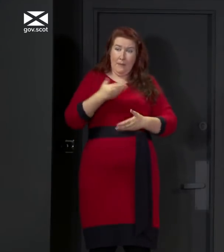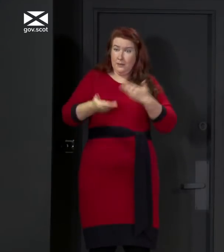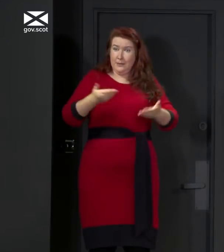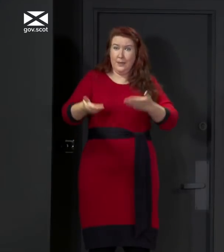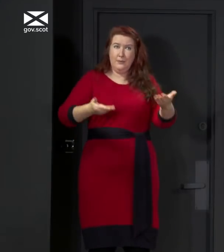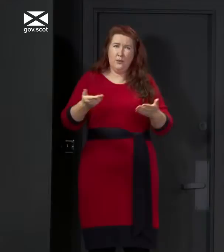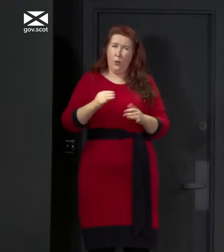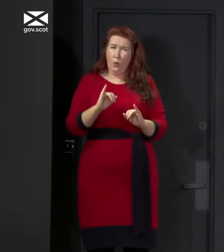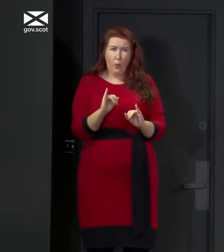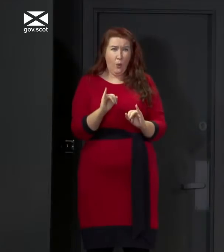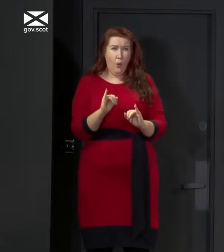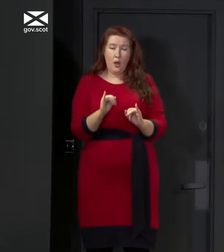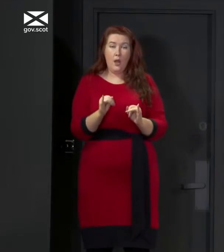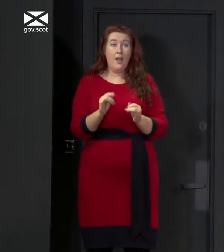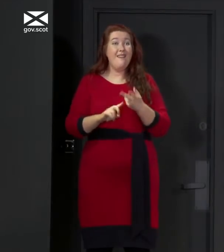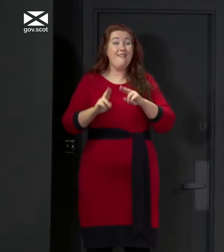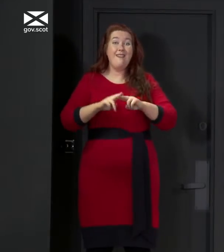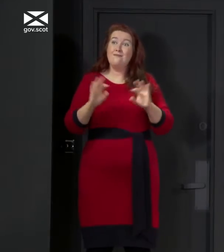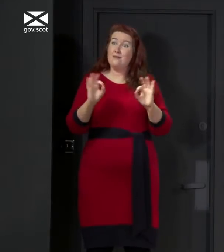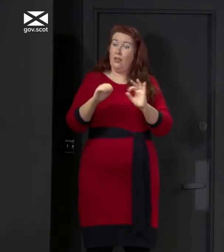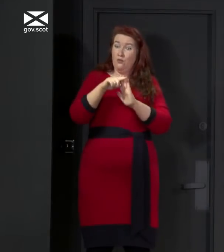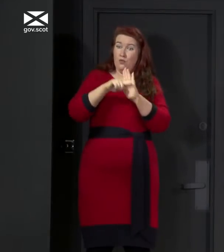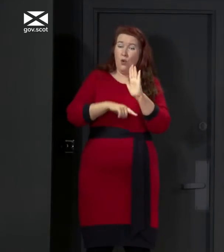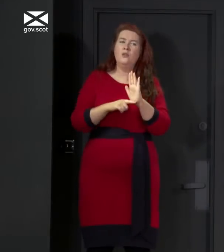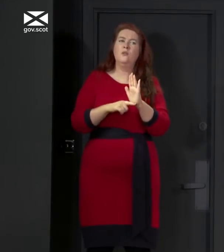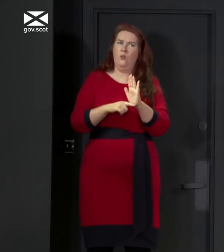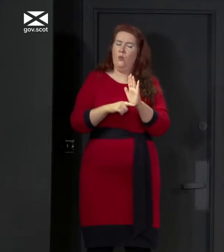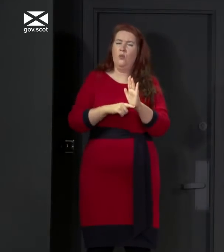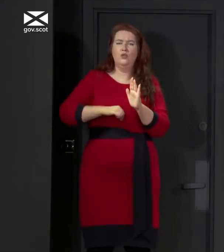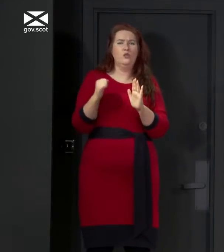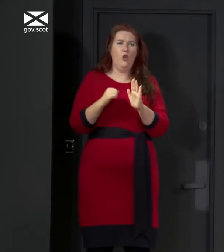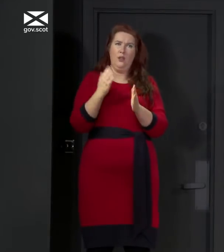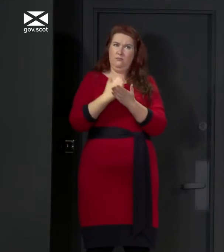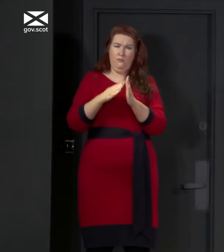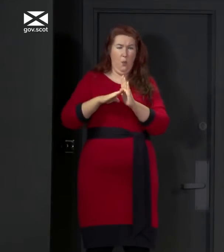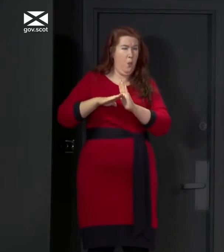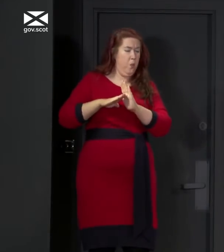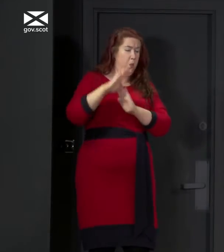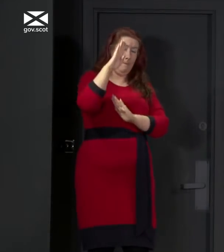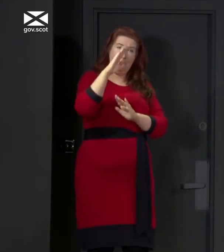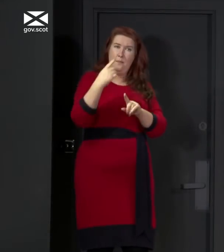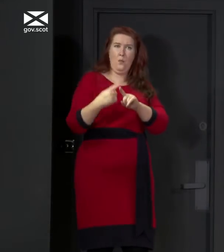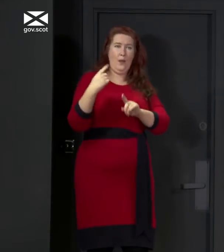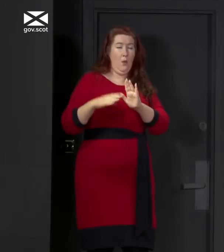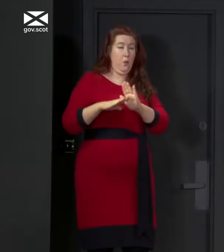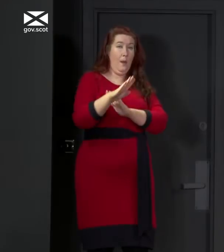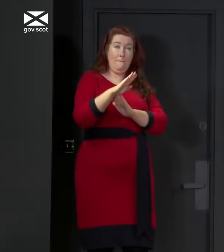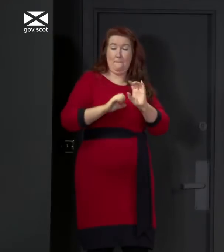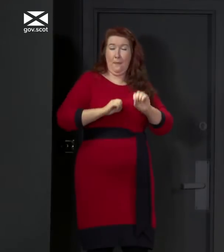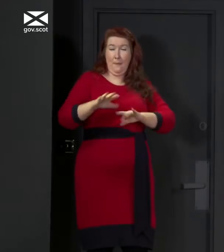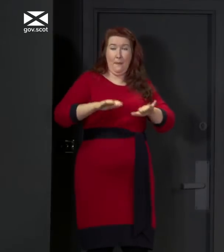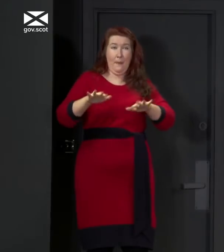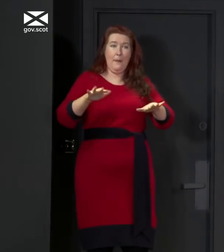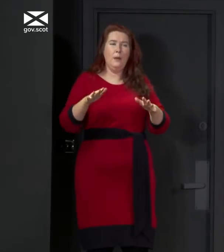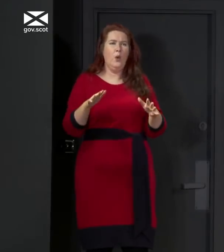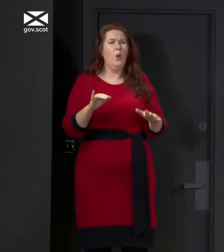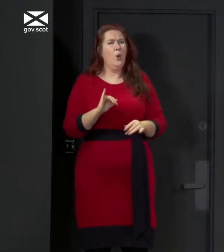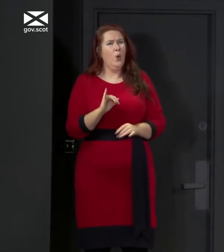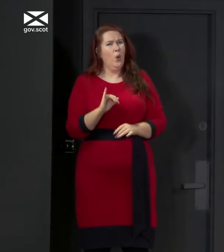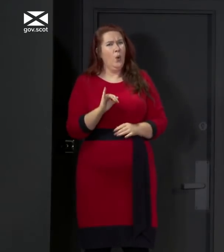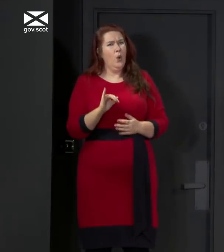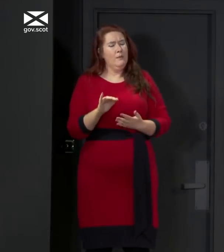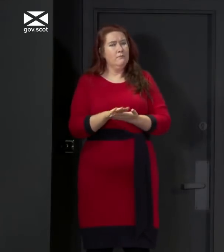restrictions, cases in Scotland would definitely continue to rise very, very sharply. And that, of course, creates